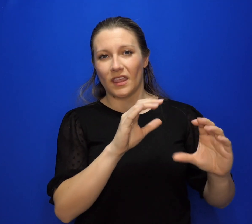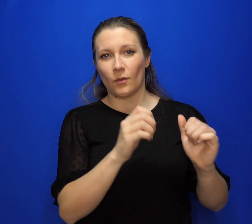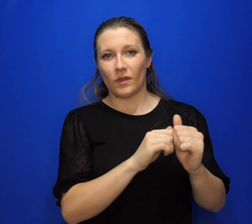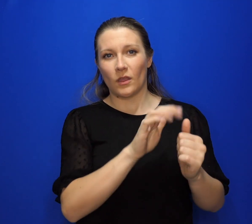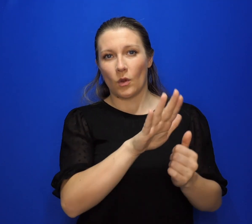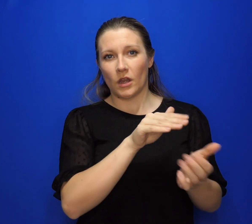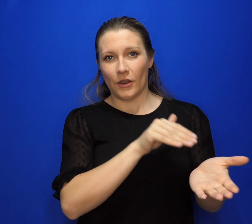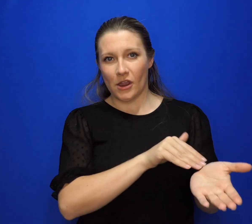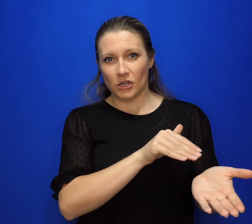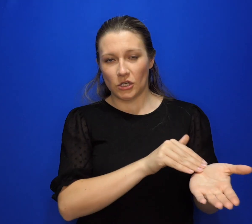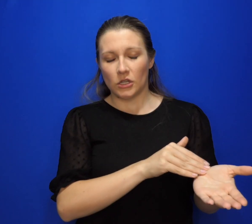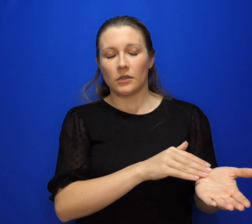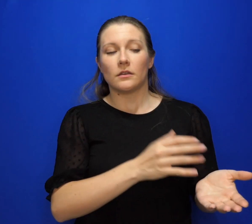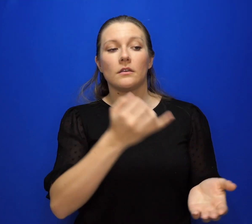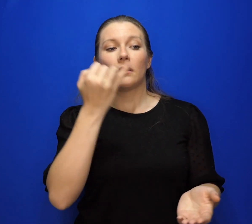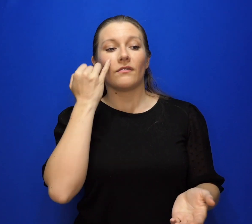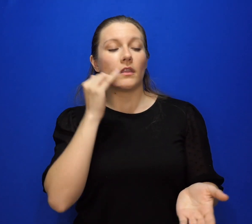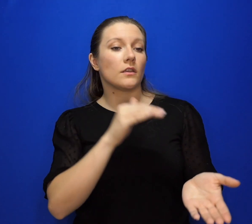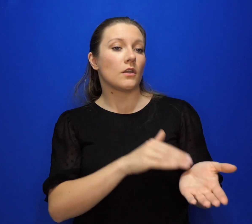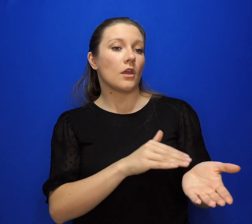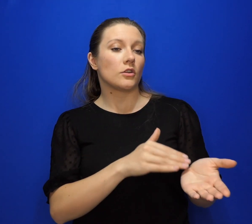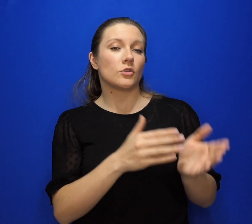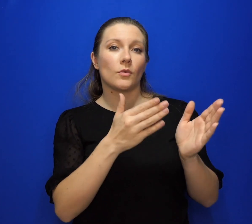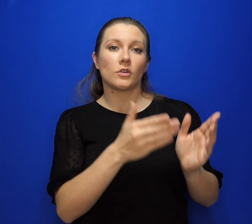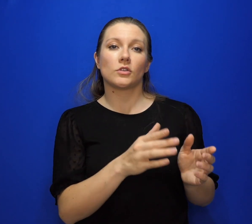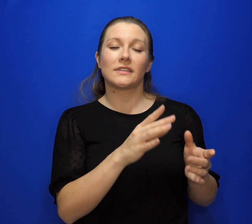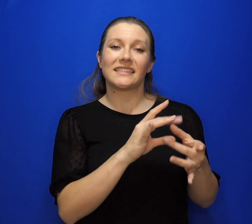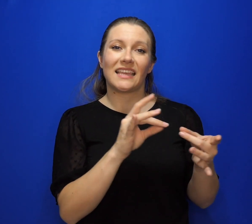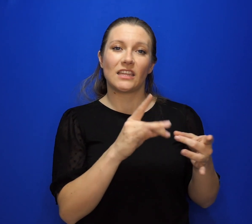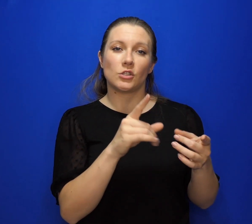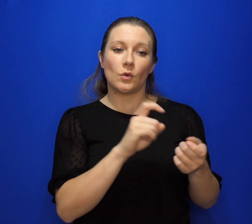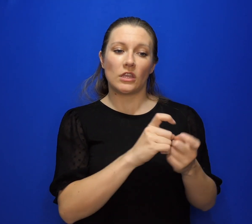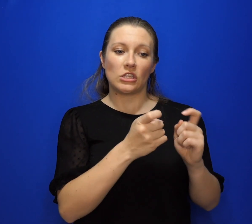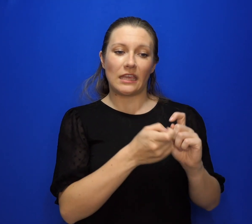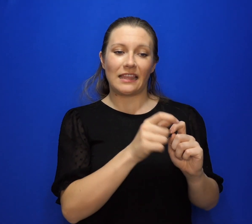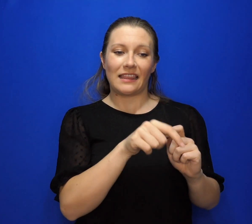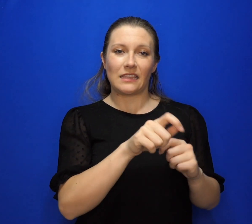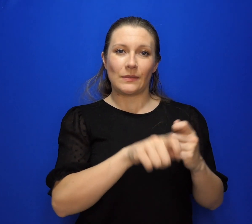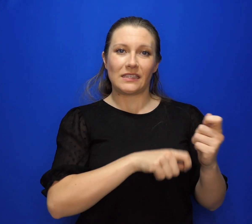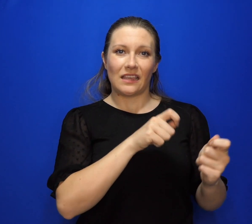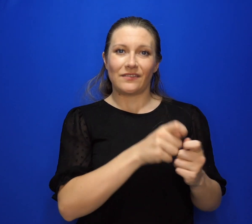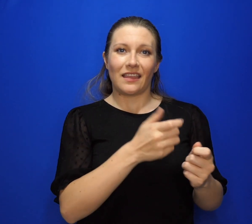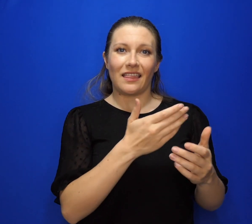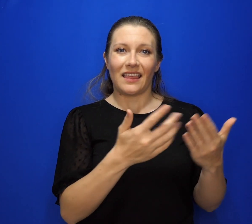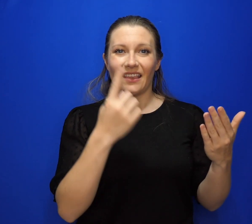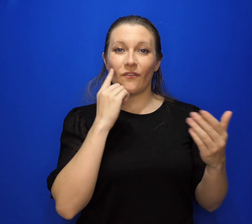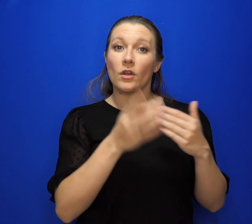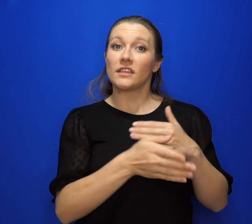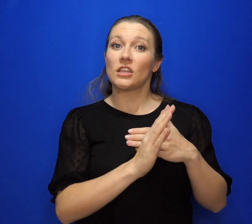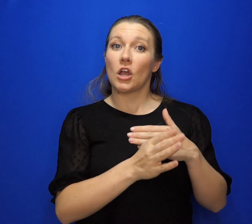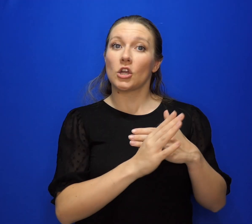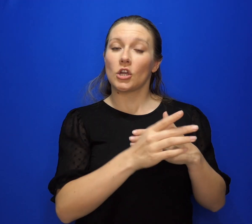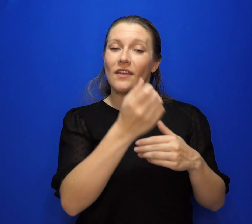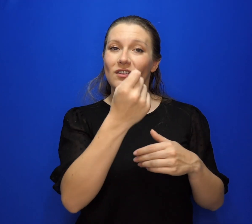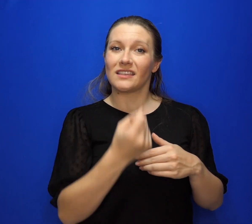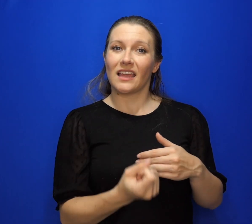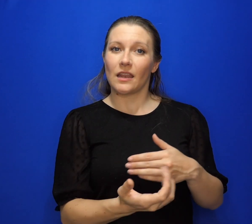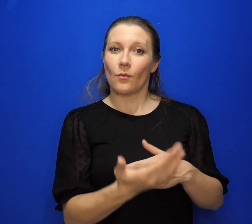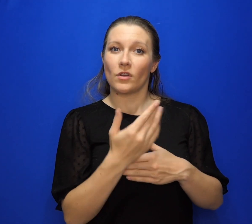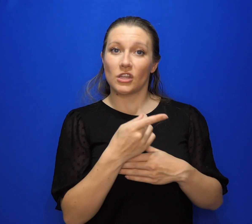to your doctor. Let's say the doctor is the one who said to adjust this way for soccer every single Saturday